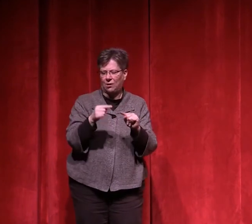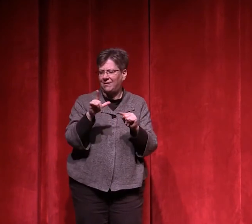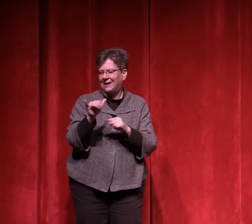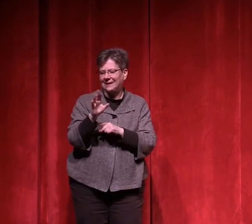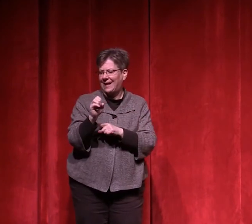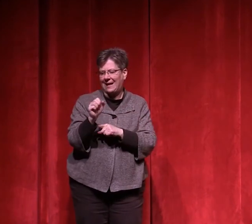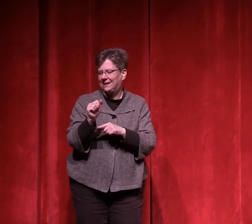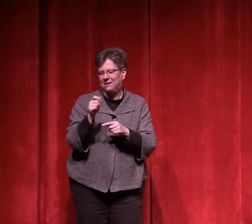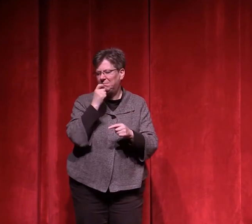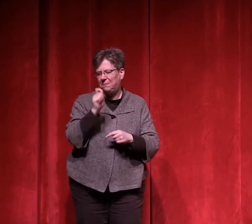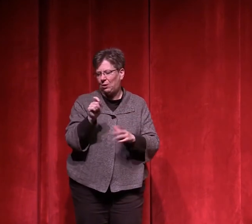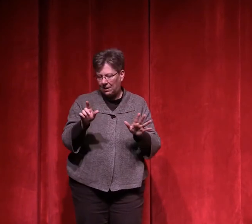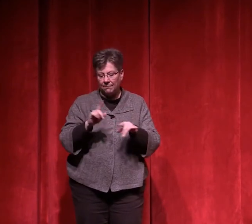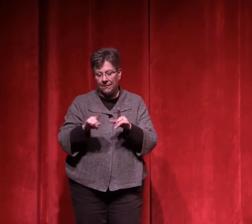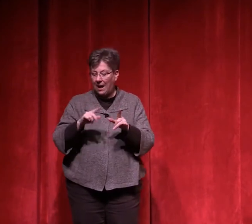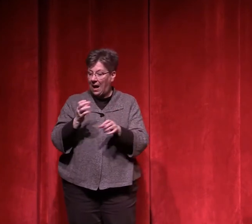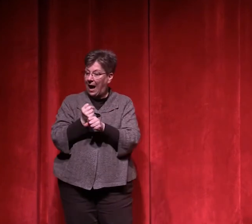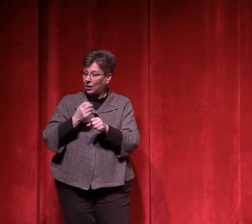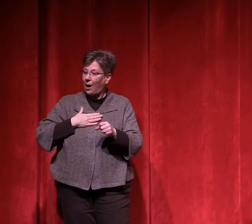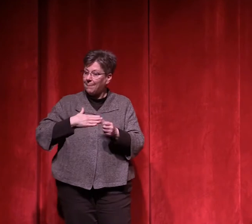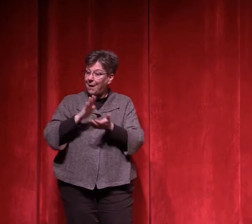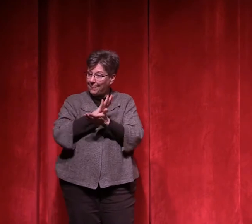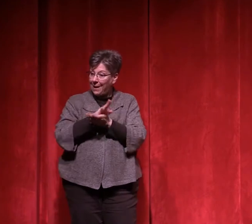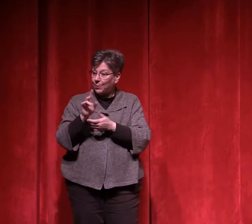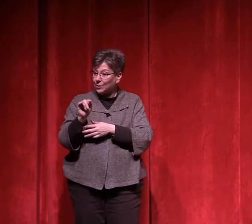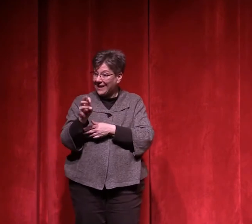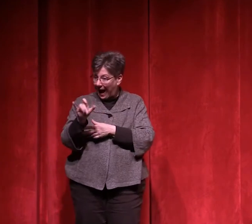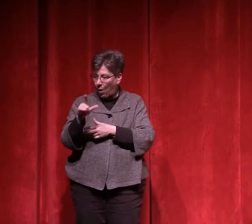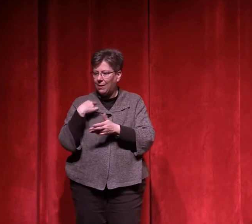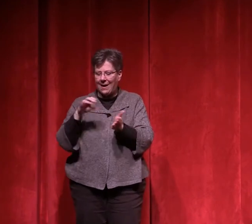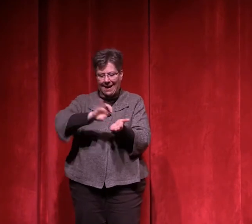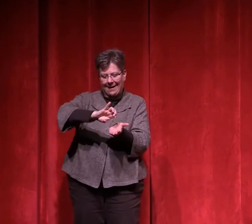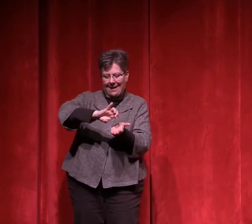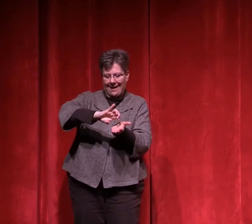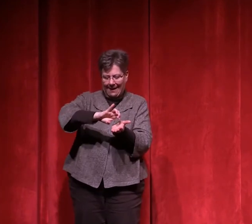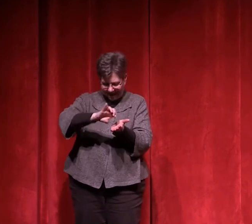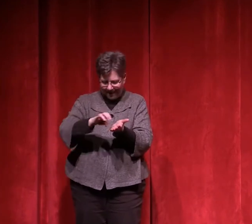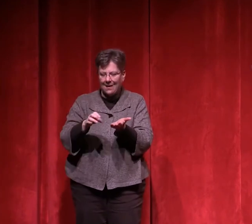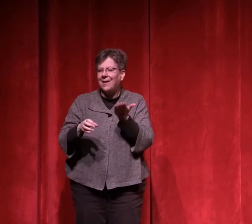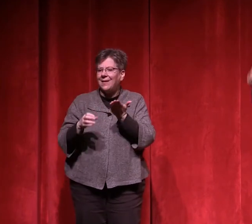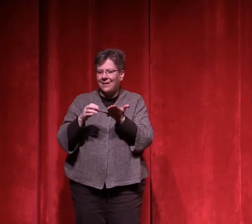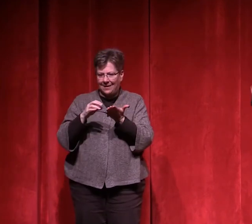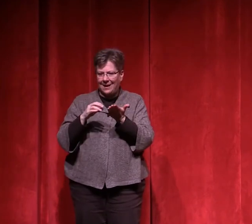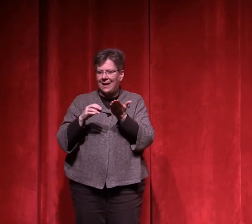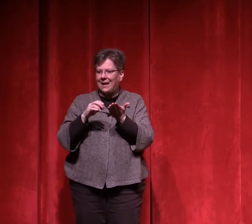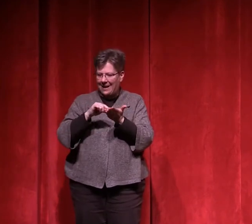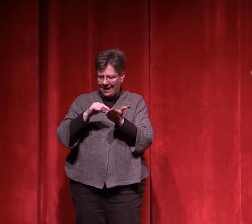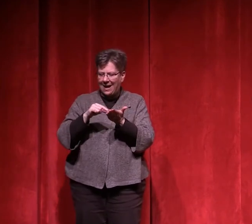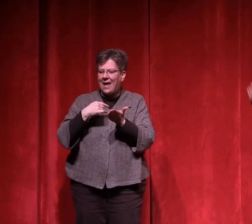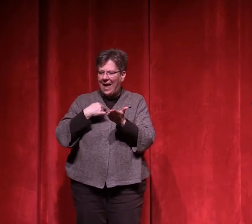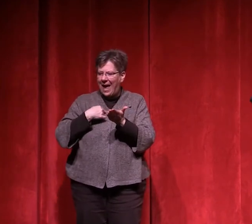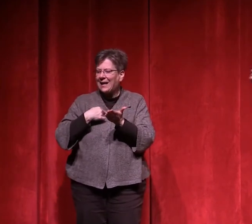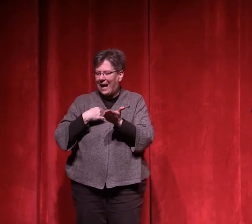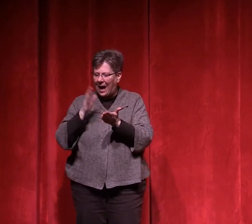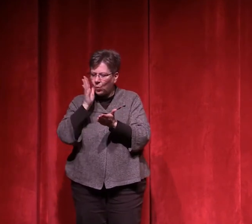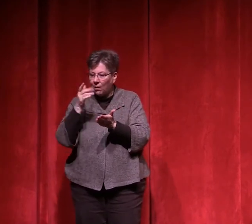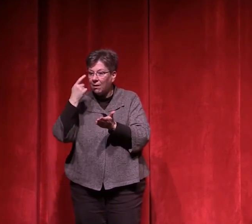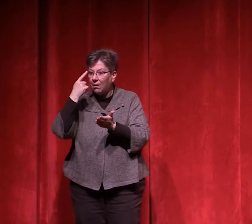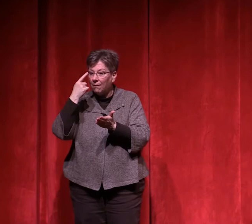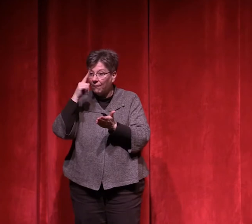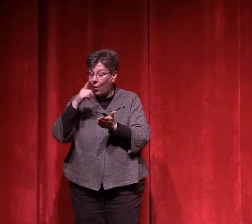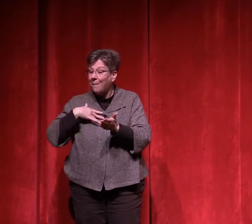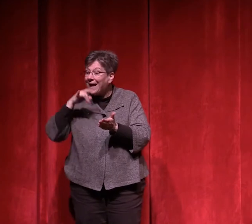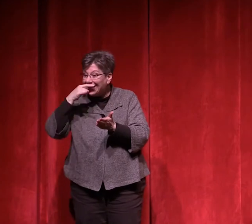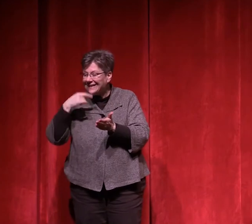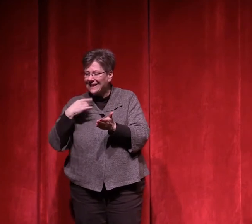So I got my paper towel, but it makes me feel better. I got my paper towel, and I put the rubbing alcohol, and I comb my kids' hair for fucking ever, and then